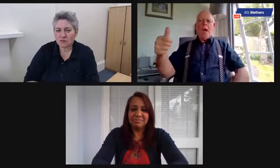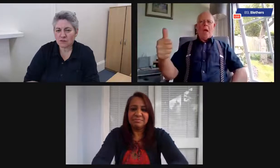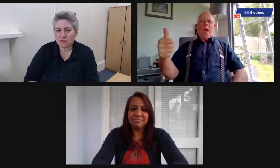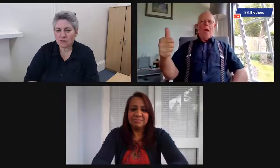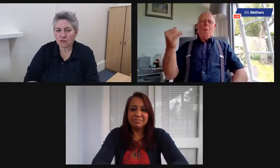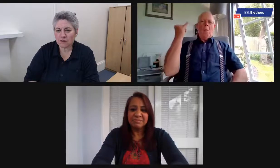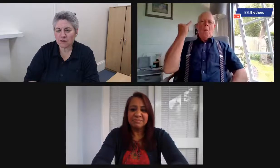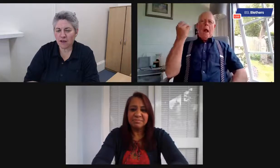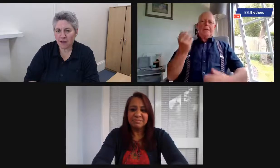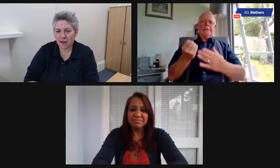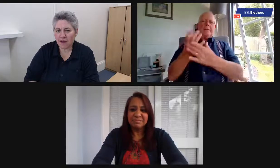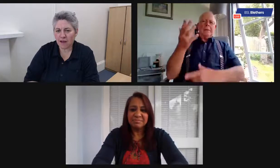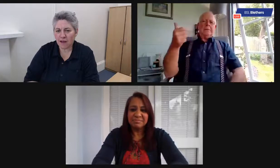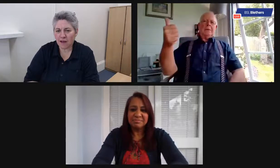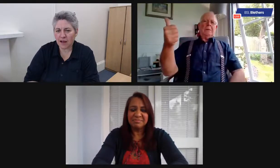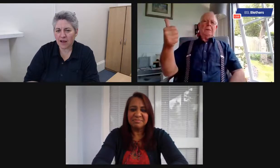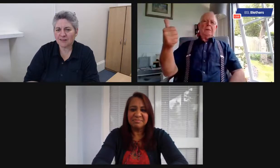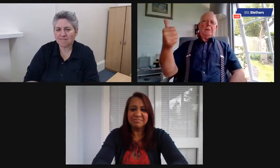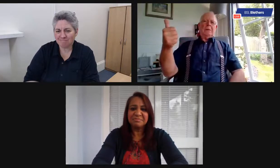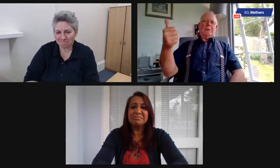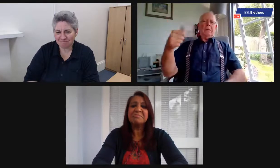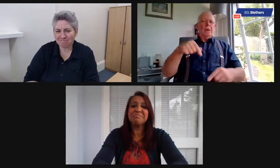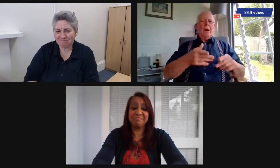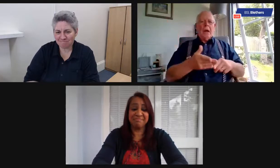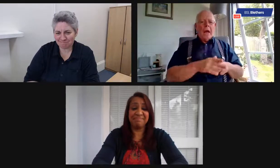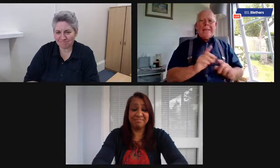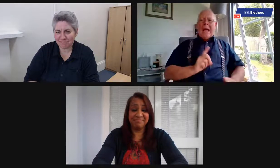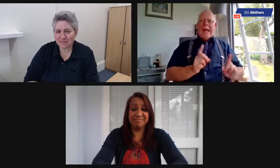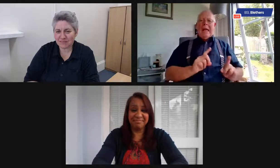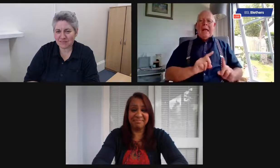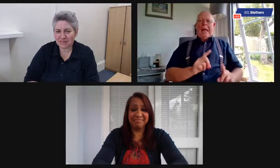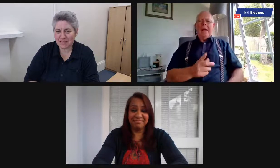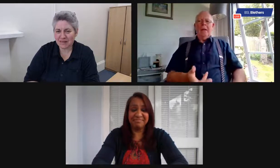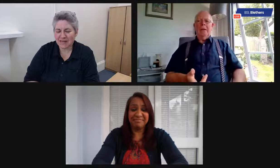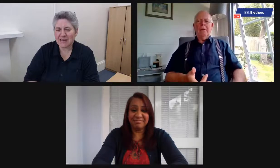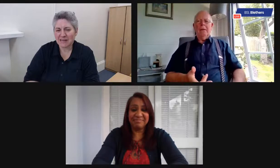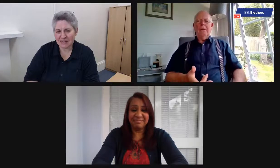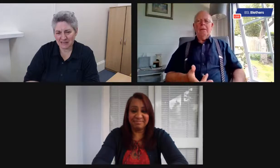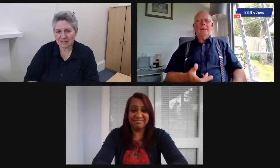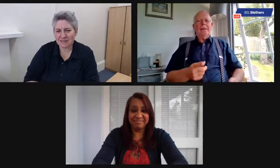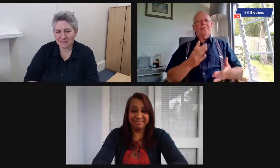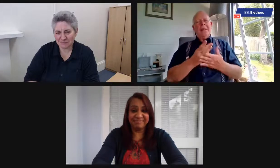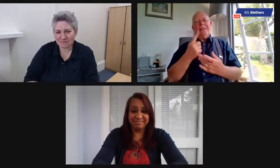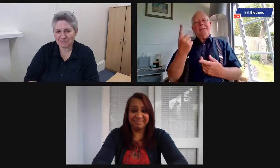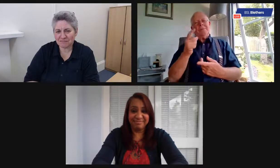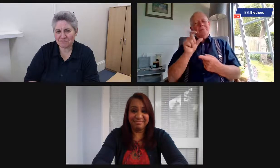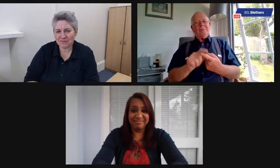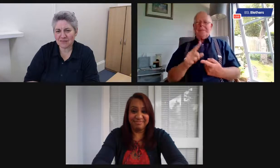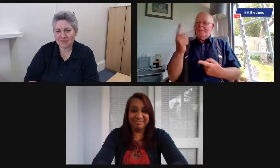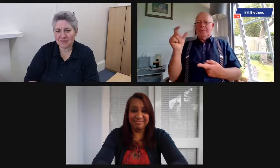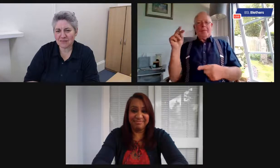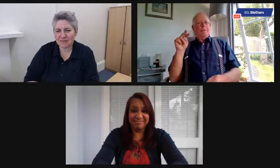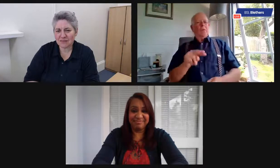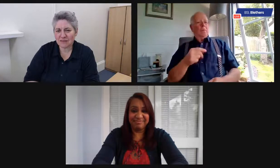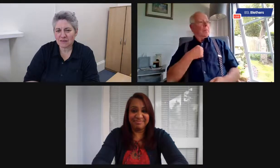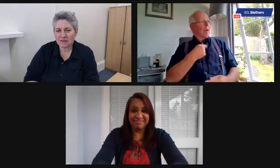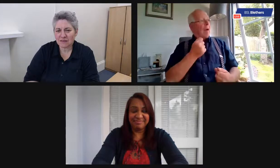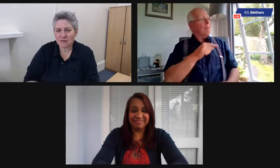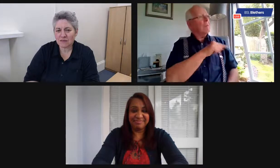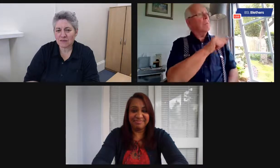place. The same plant in the countryside can look beautiful when it's in its wild environment, but you don't want it in your garden. So it really depends